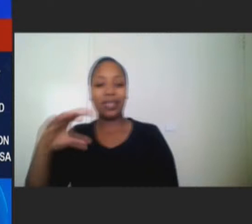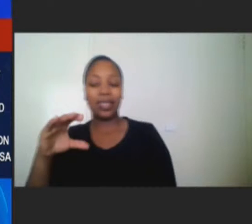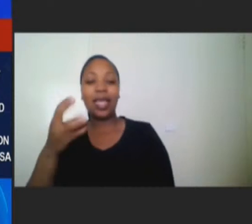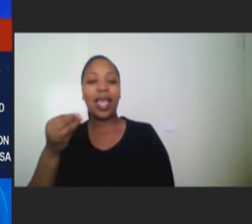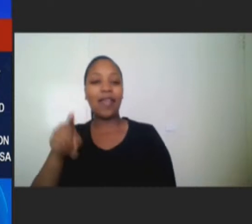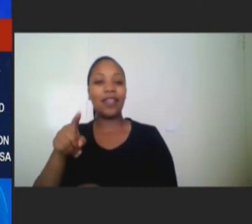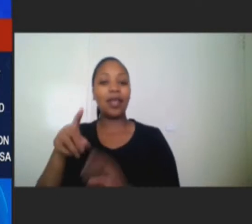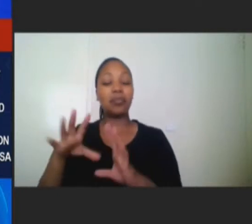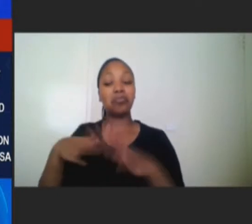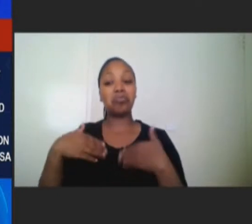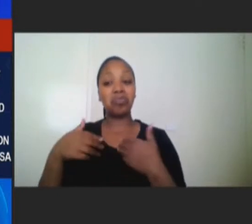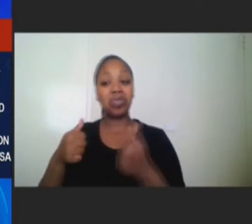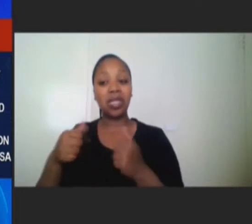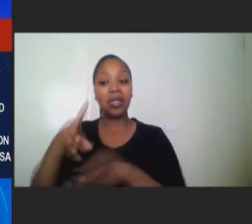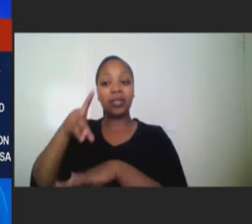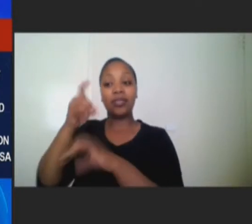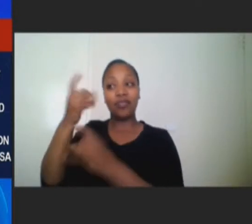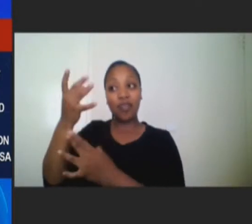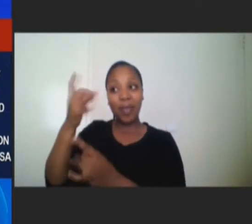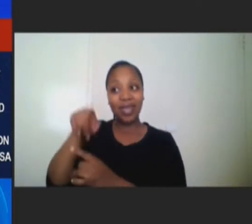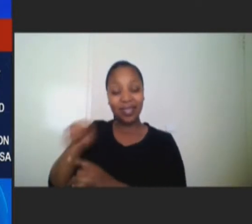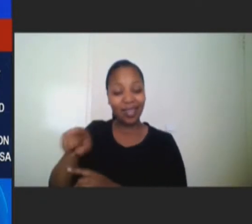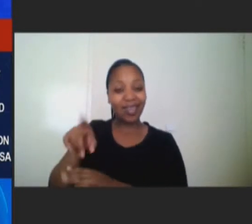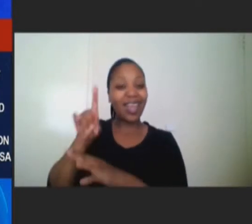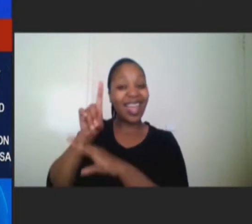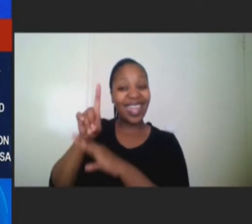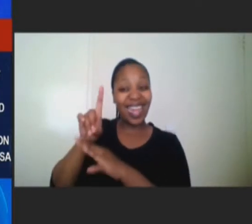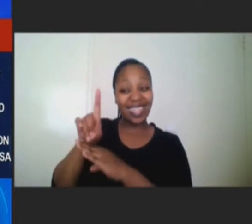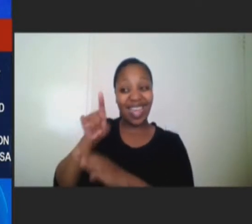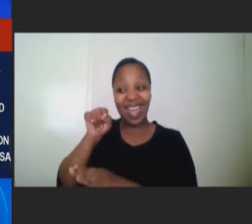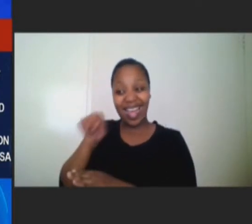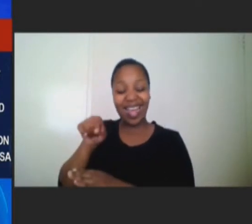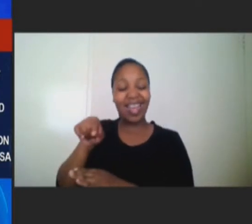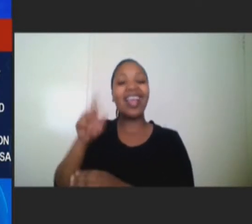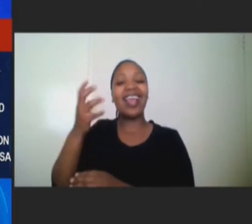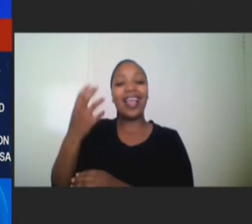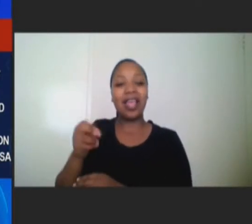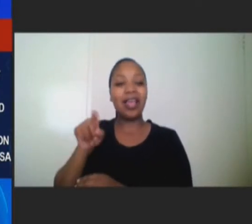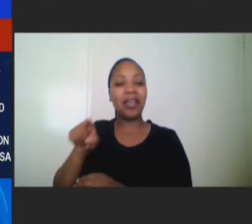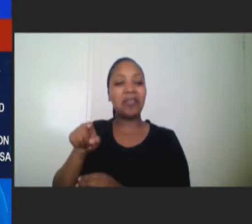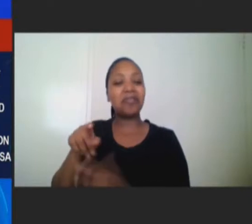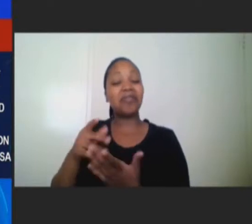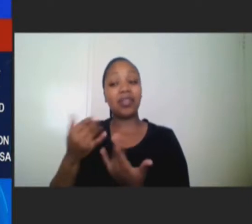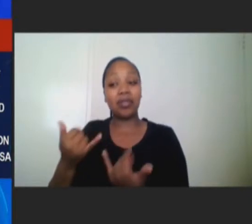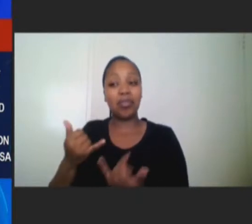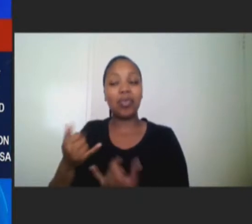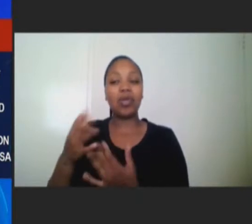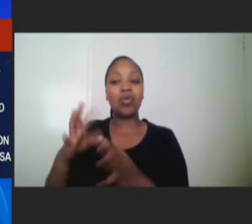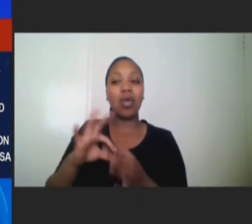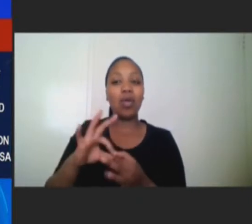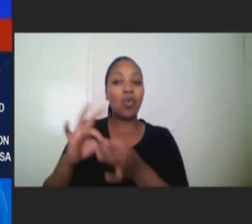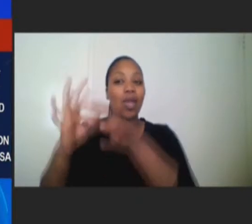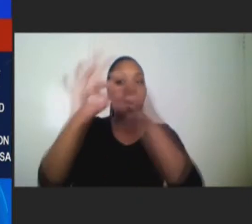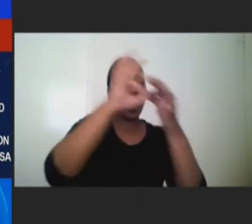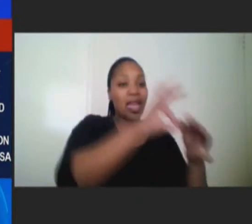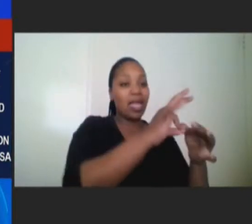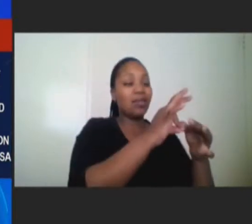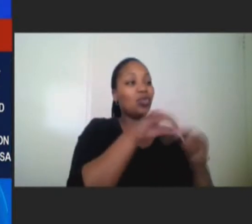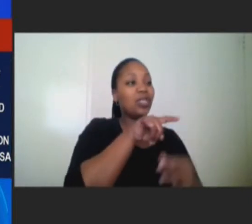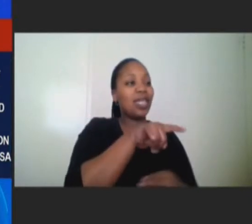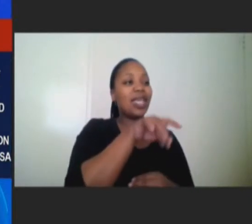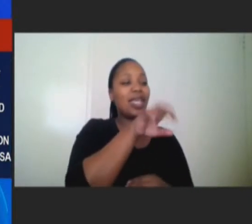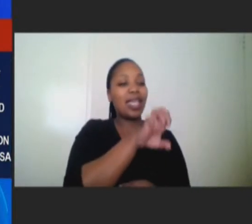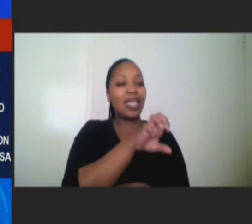data is within the DATCOV system. And so we are linking in the EVDS data, which is